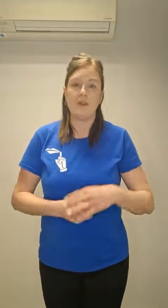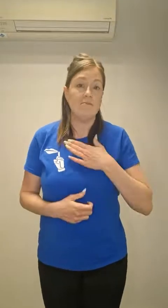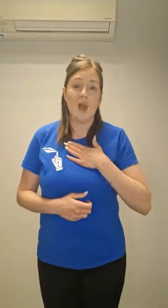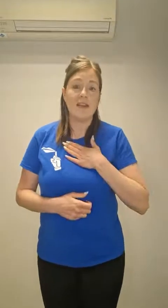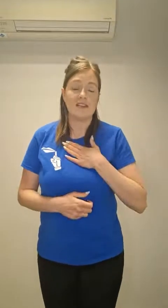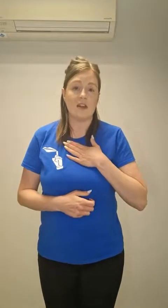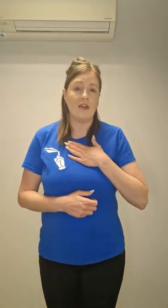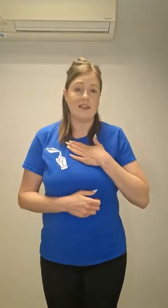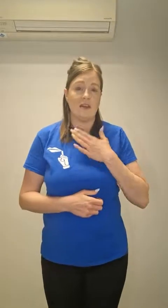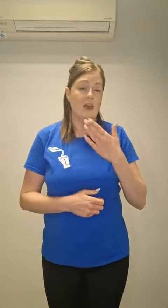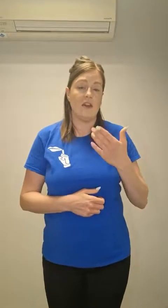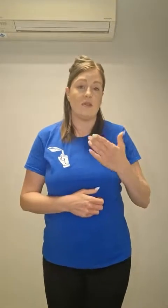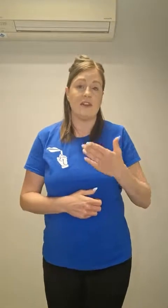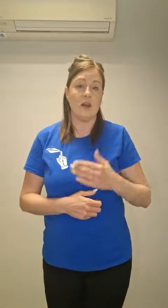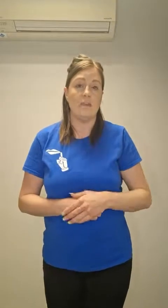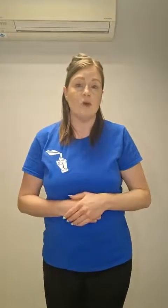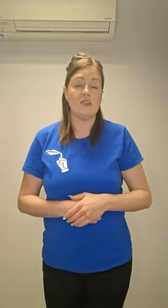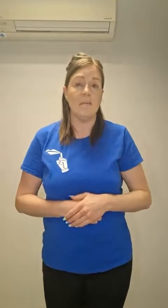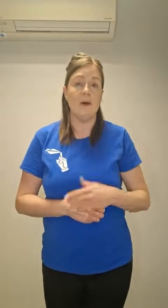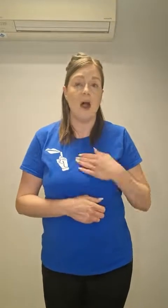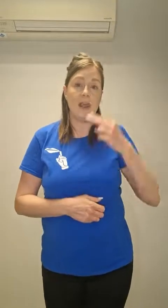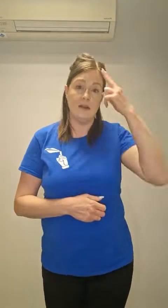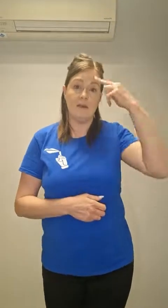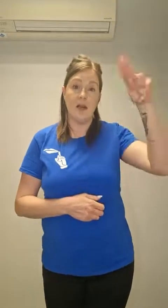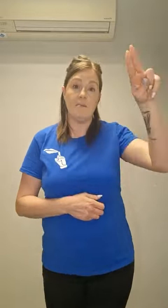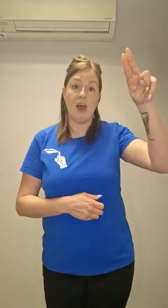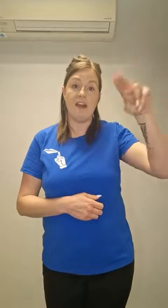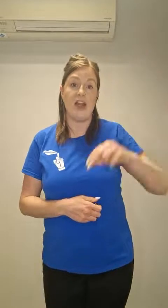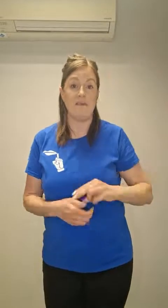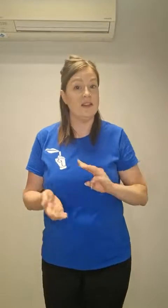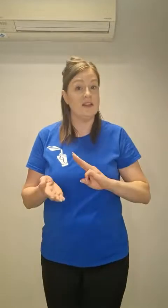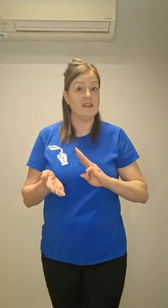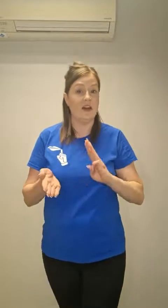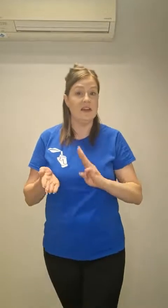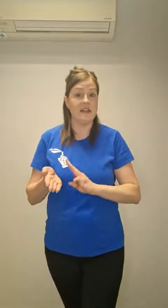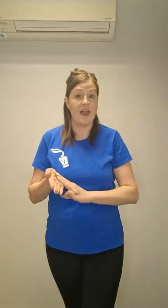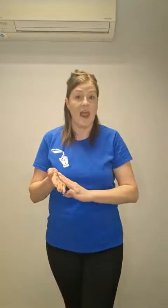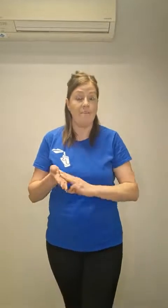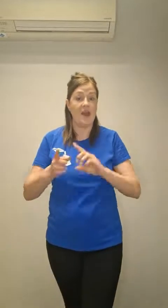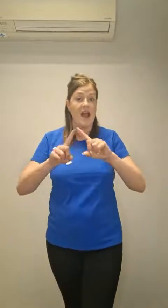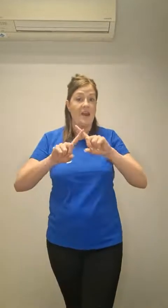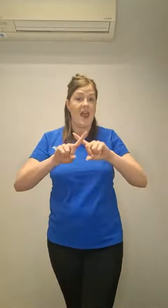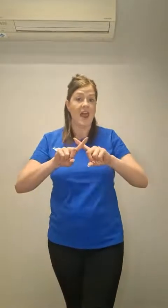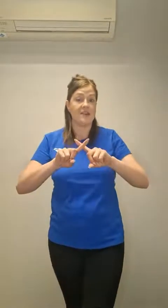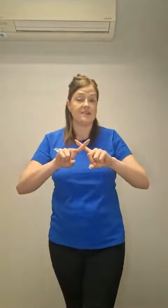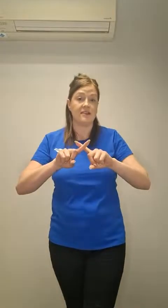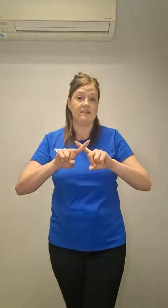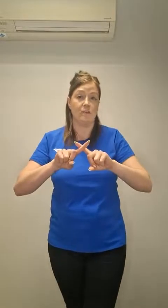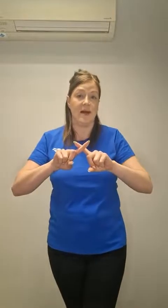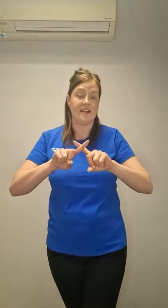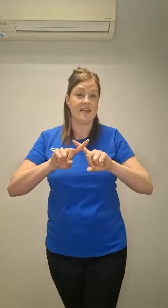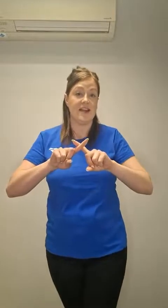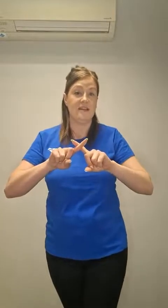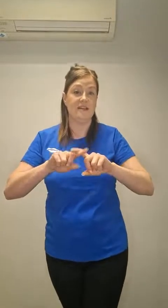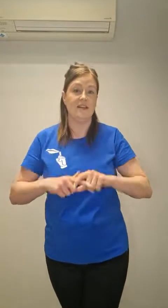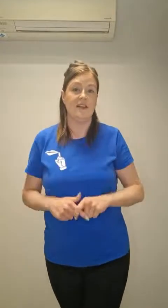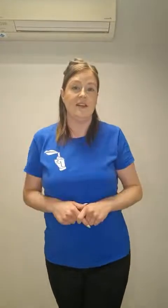Mine is another example. So my name sign is M and X for Maxine, because